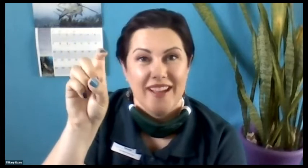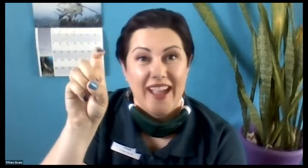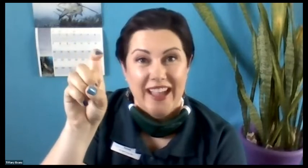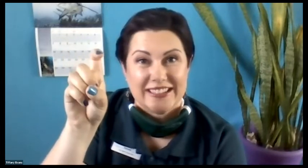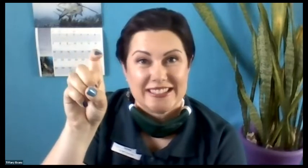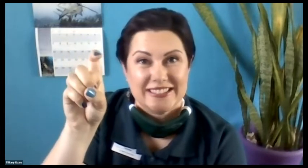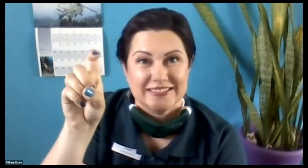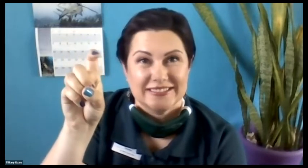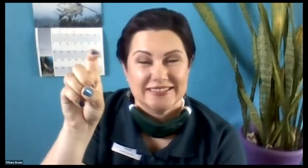X,